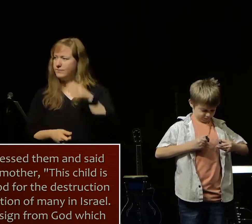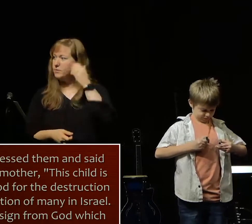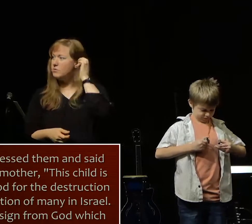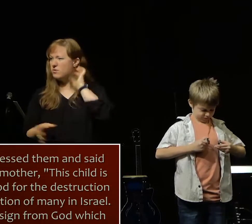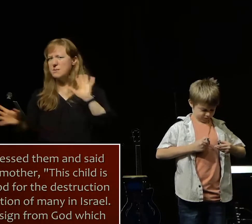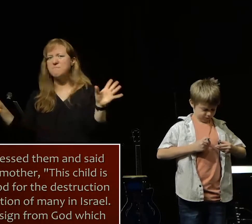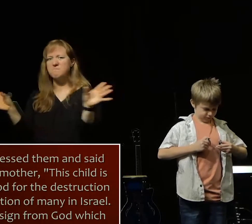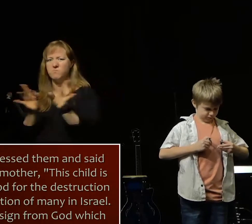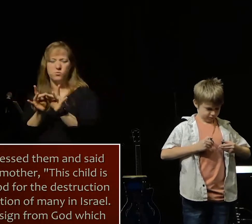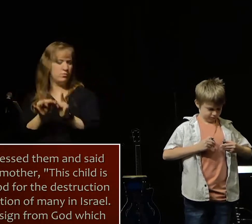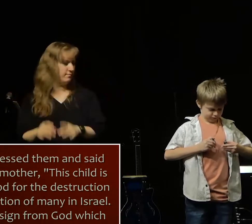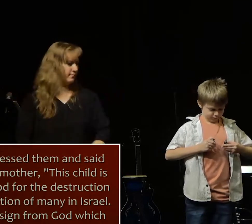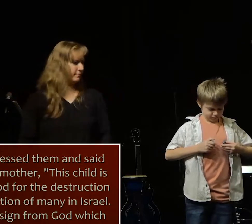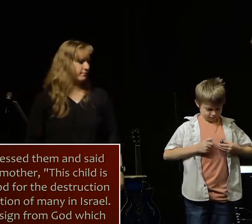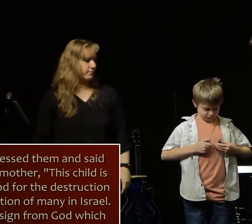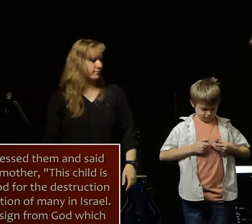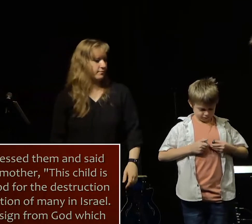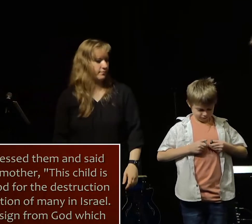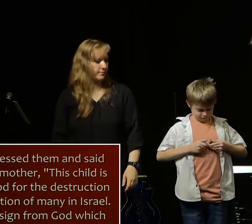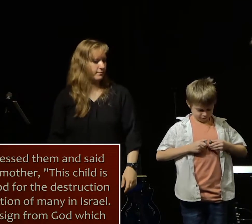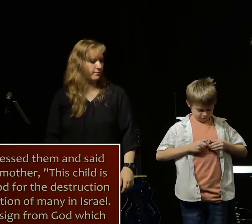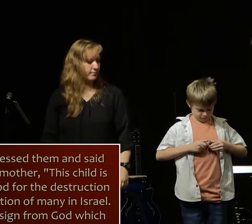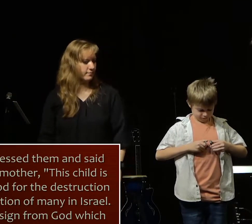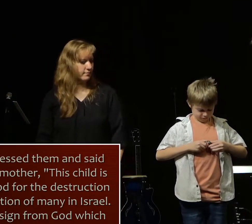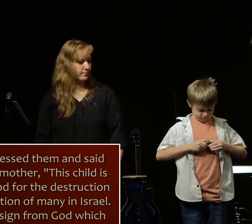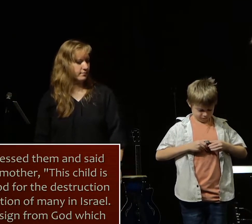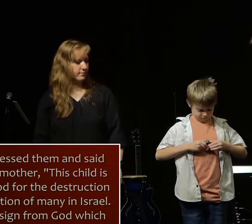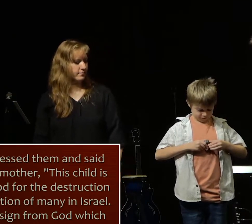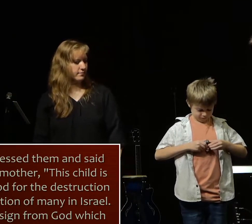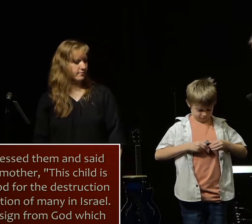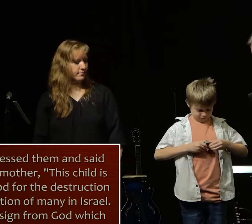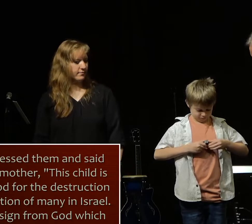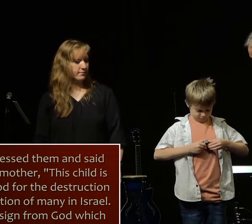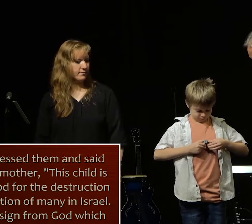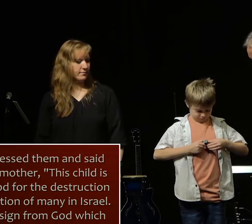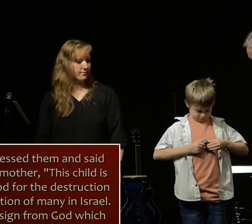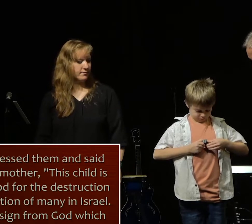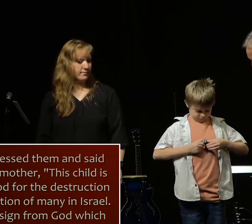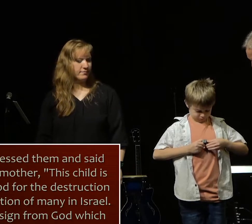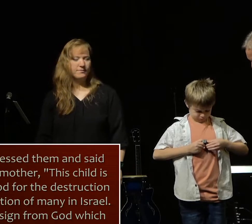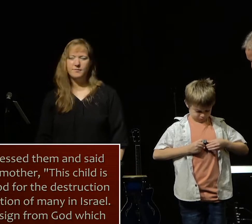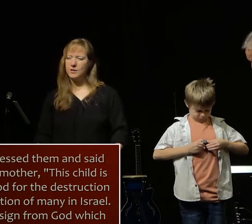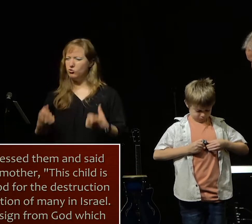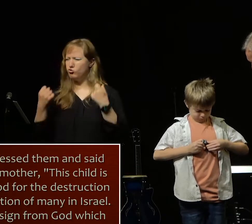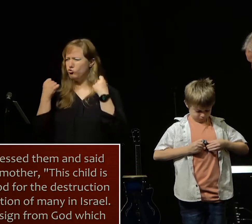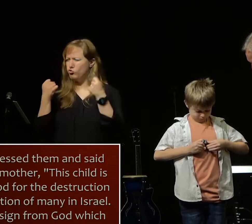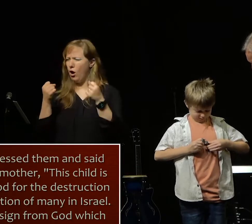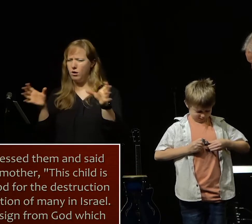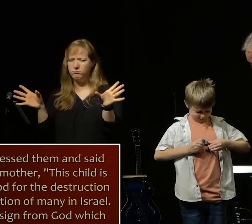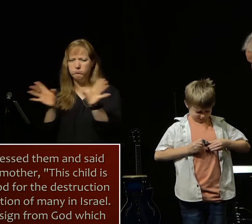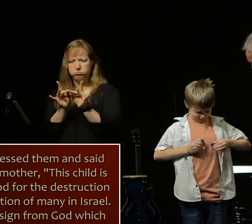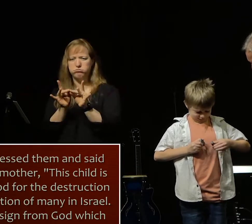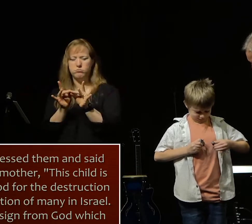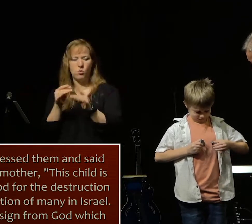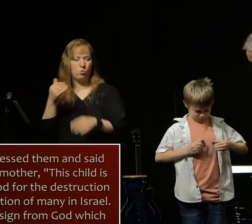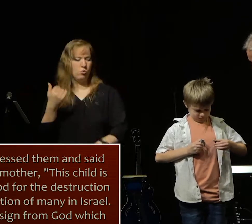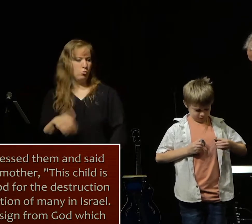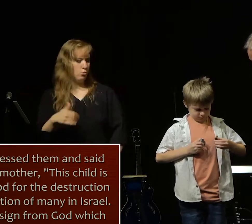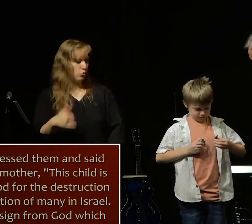Wow. You have to kind of work at it to get them apart. I mean, they attach tightly, don't they?